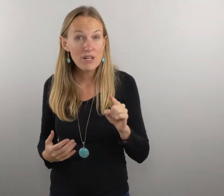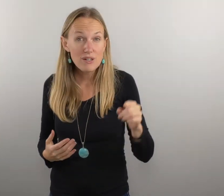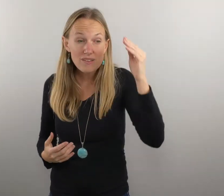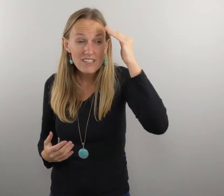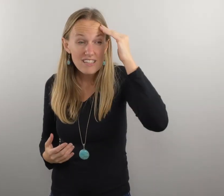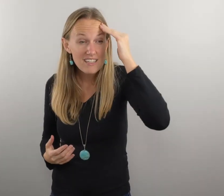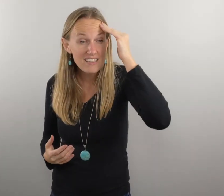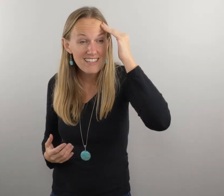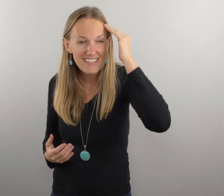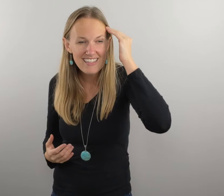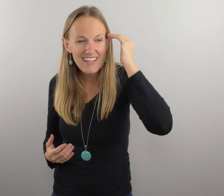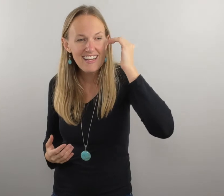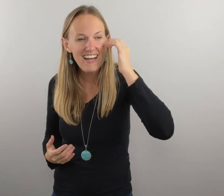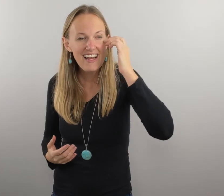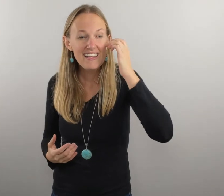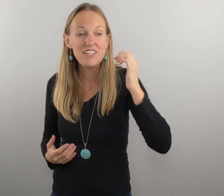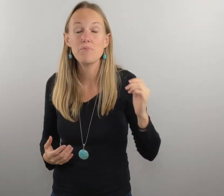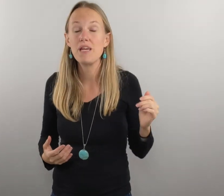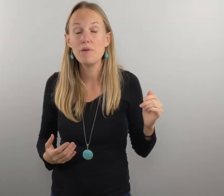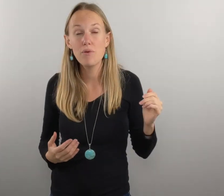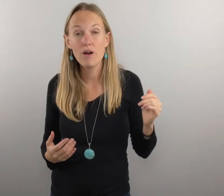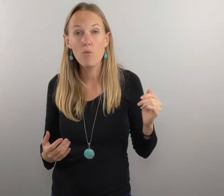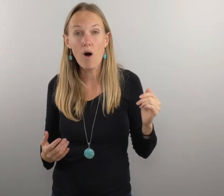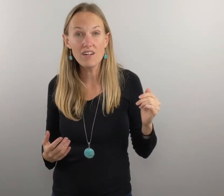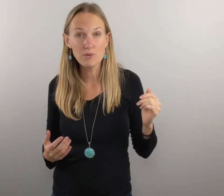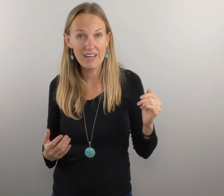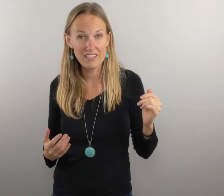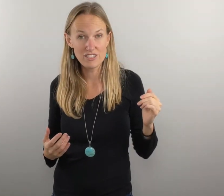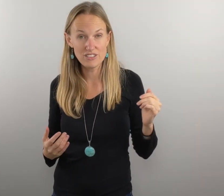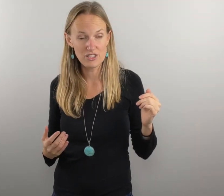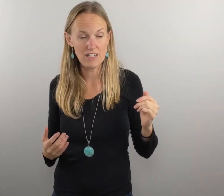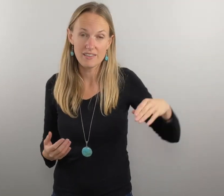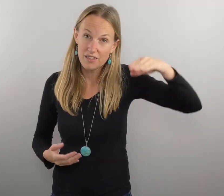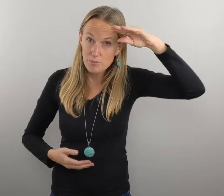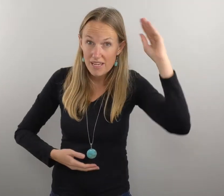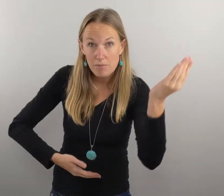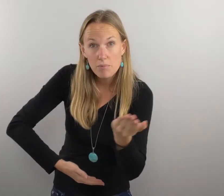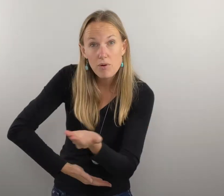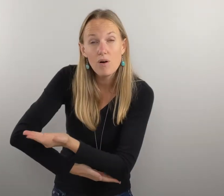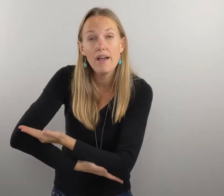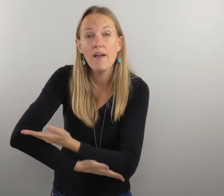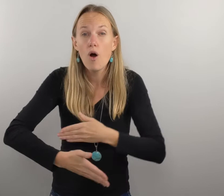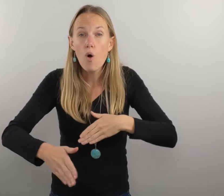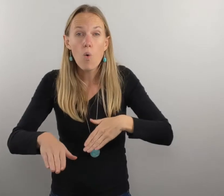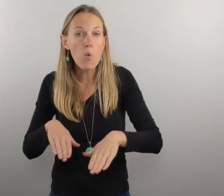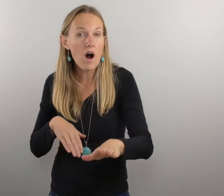know that your baby boy walked where angels trod? That your baby boy